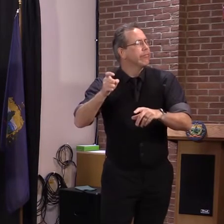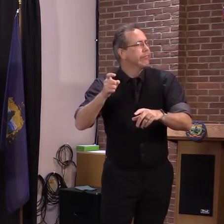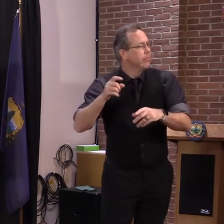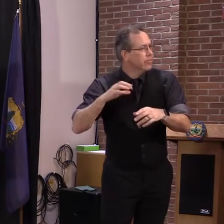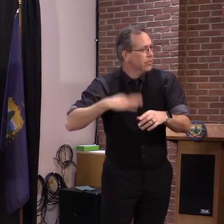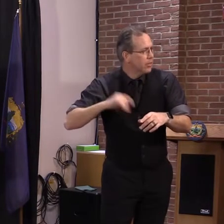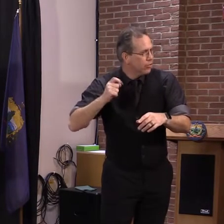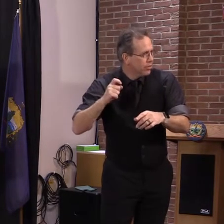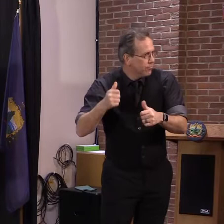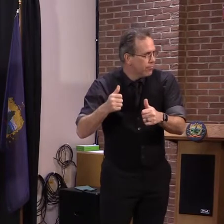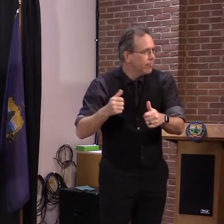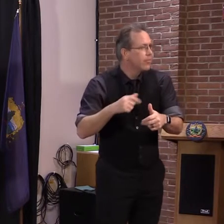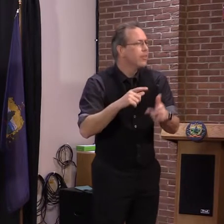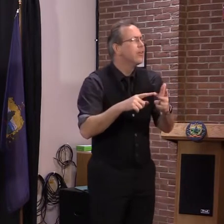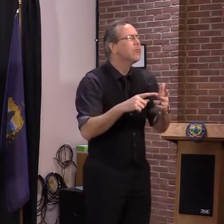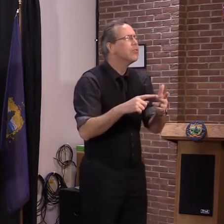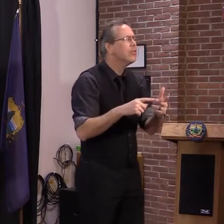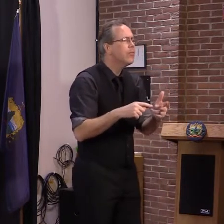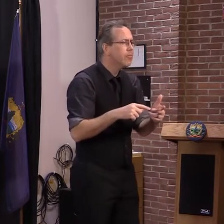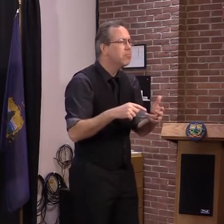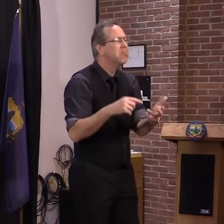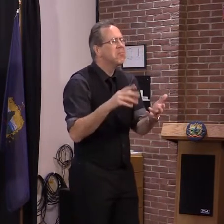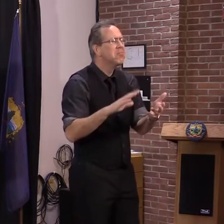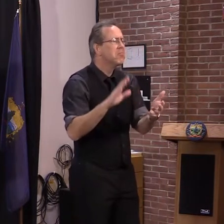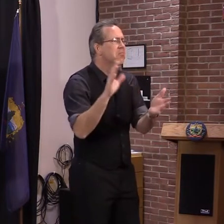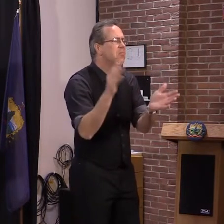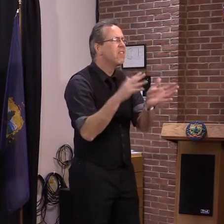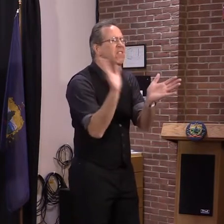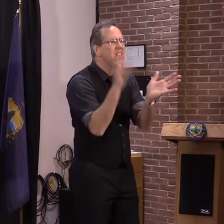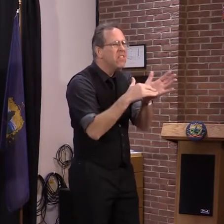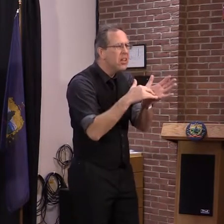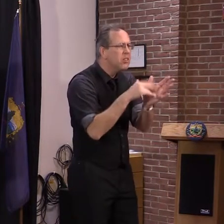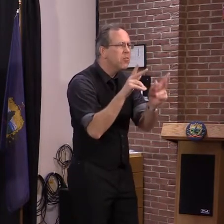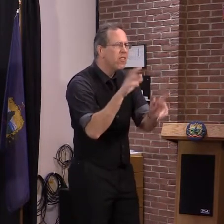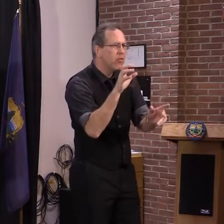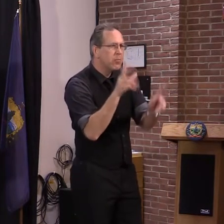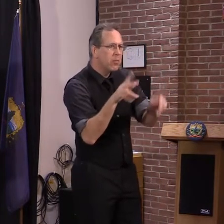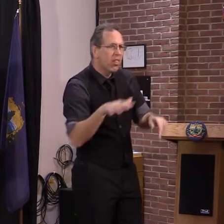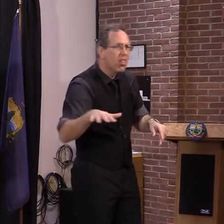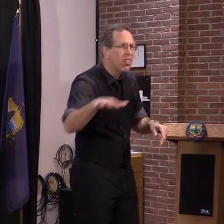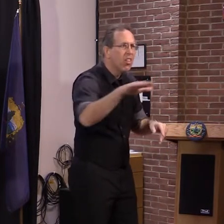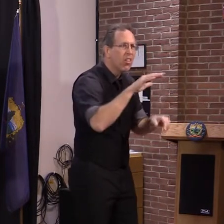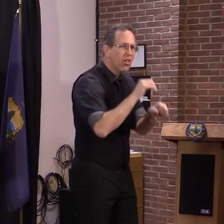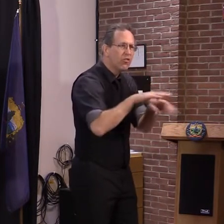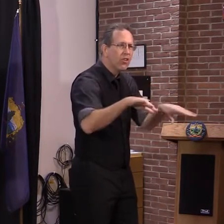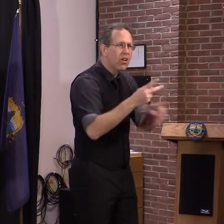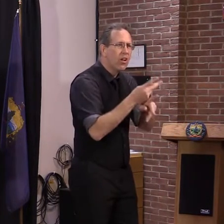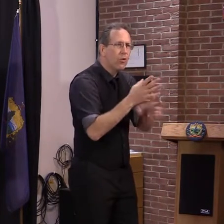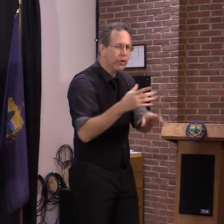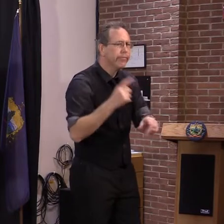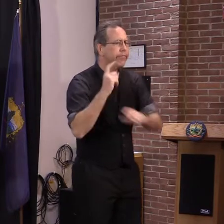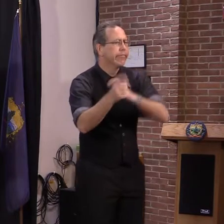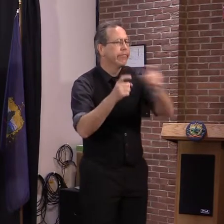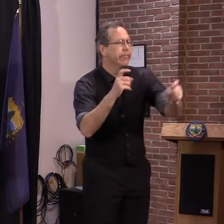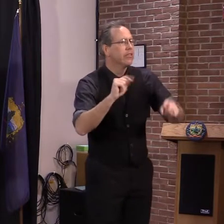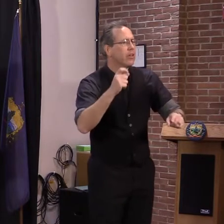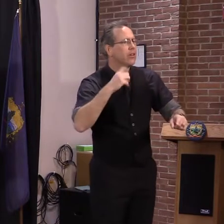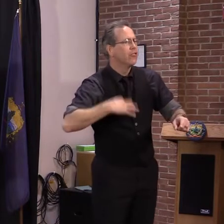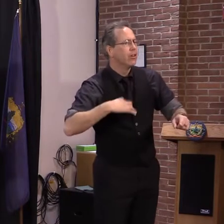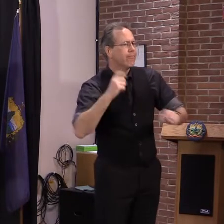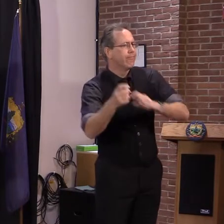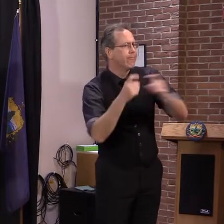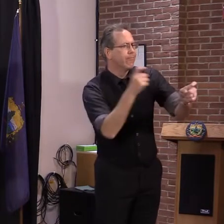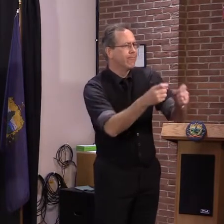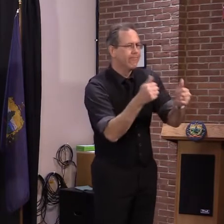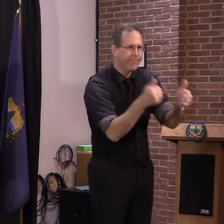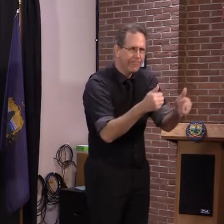stated, $1,000 to approximately 5,500 child care workers in the state. It is